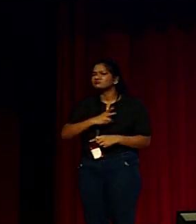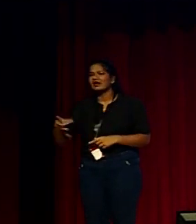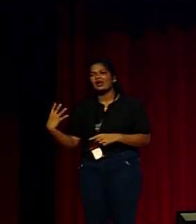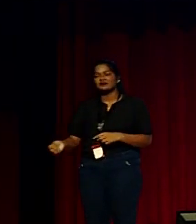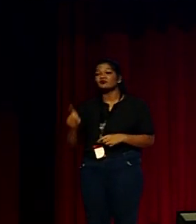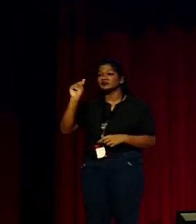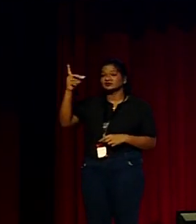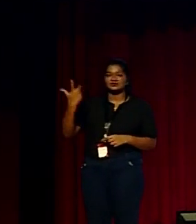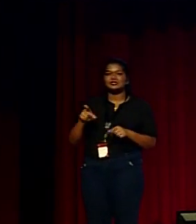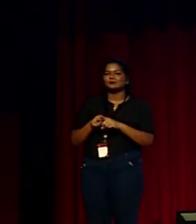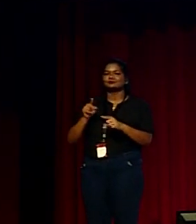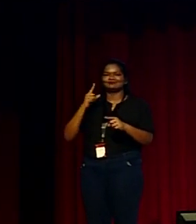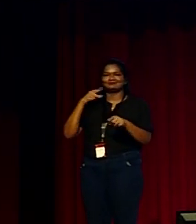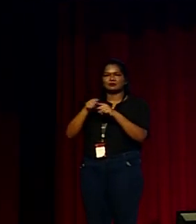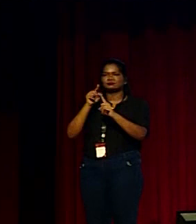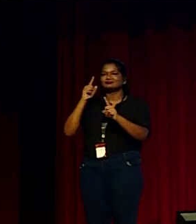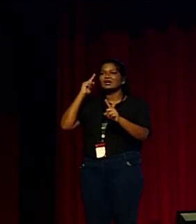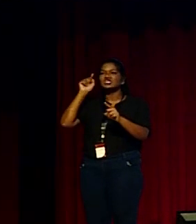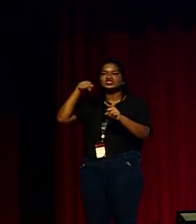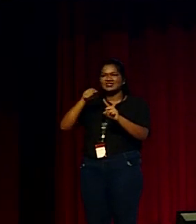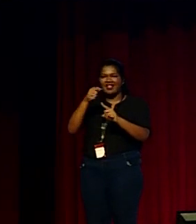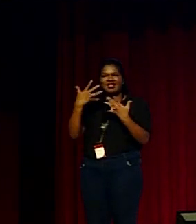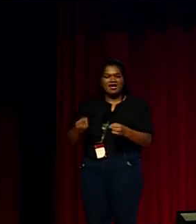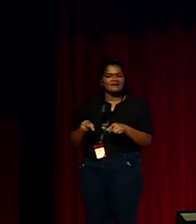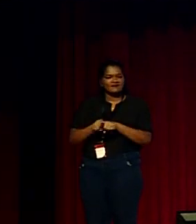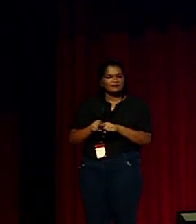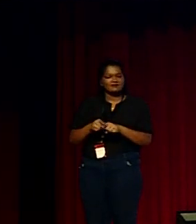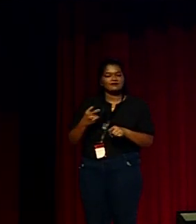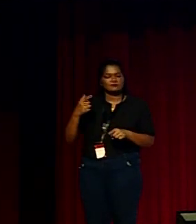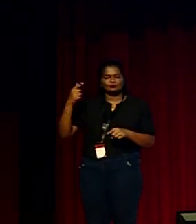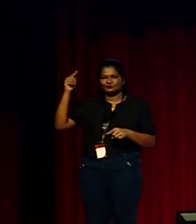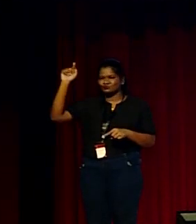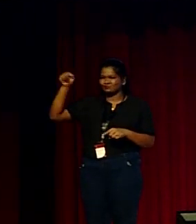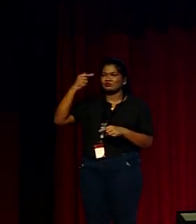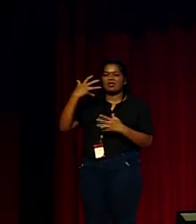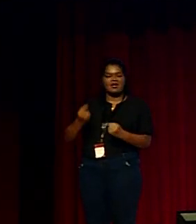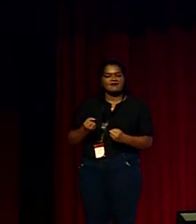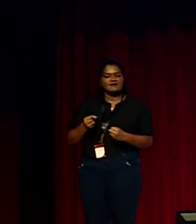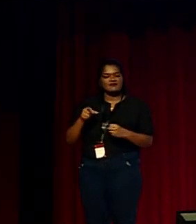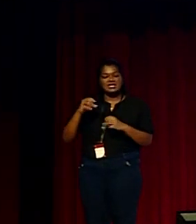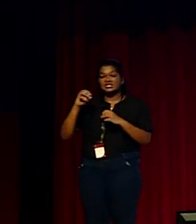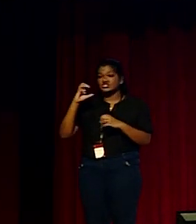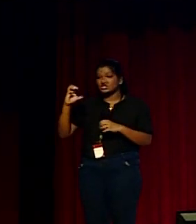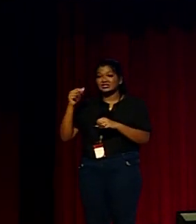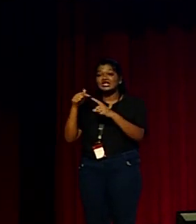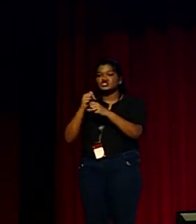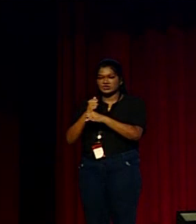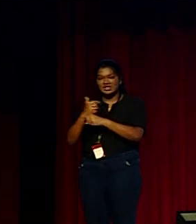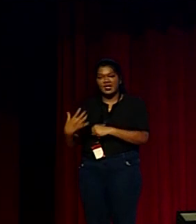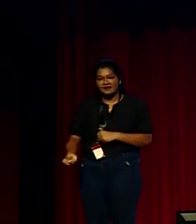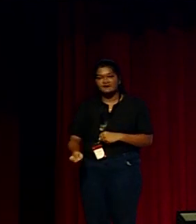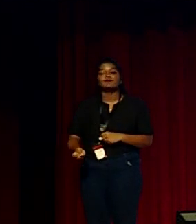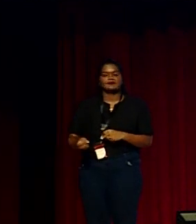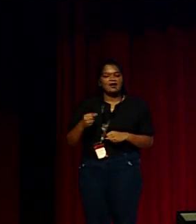So first part is signal acquisition in real time through OpenBCI Cython boards and Ultra Cortex EEG headset equipped with ThinkPulse